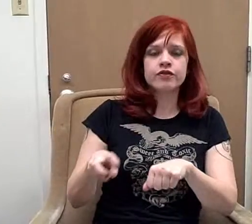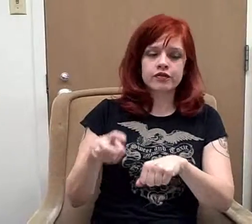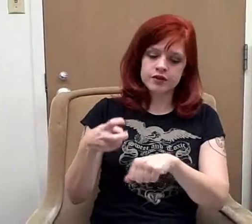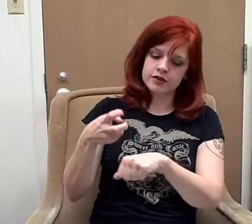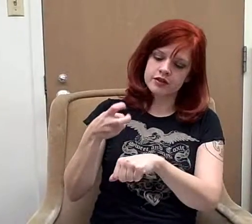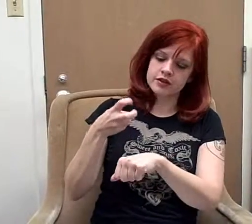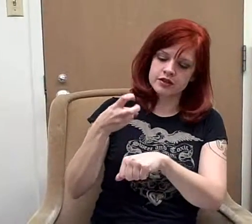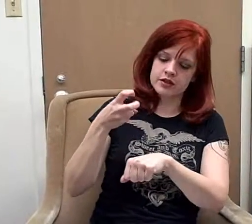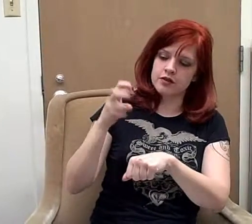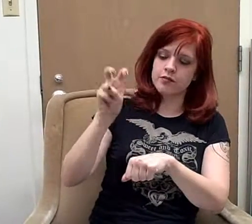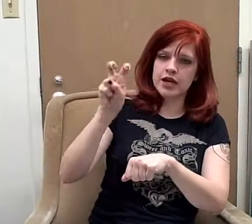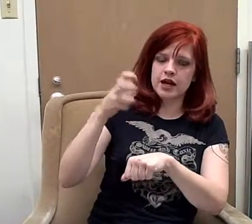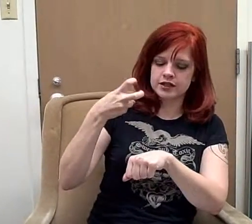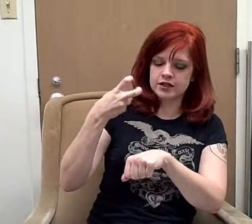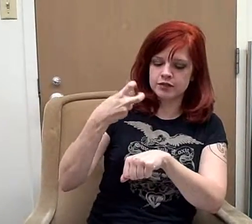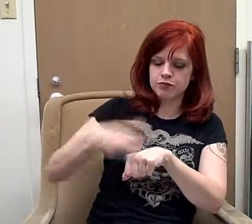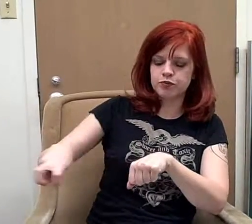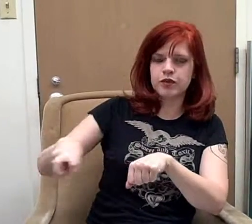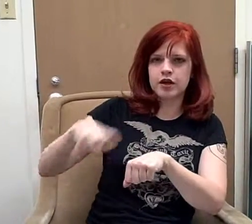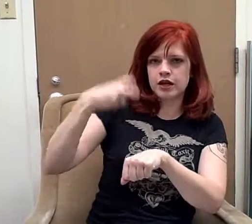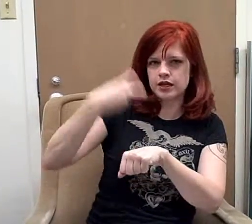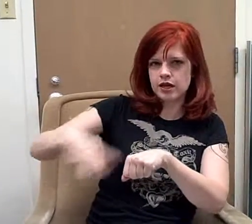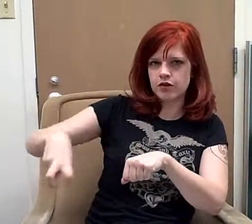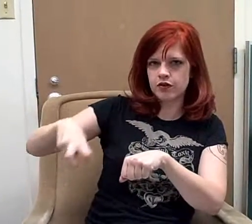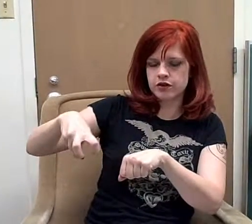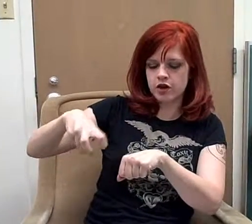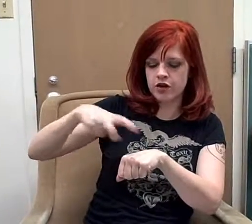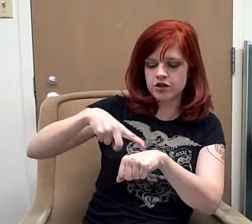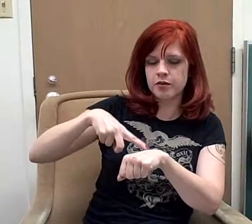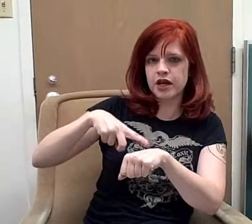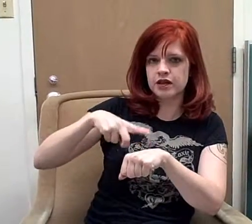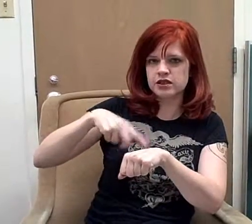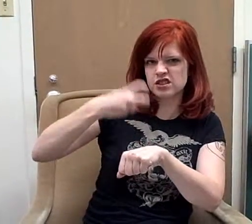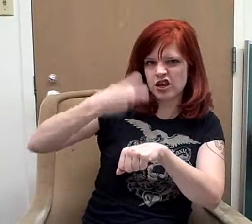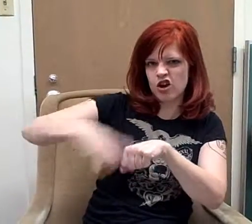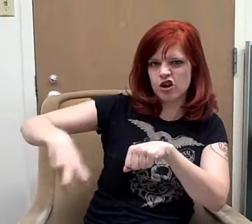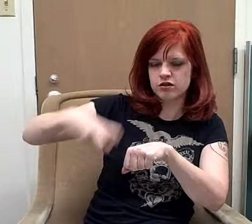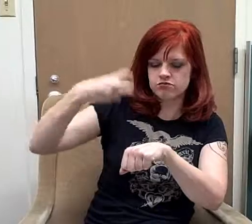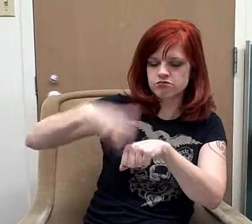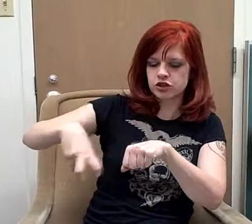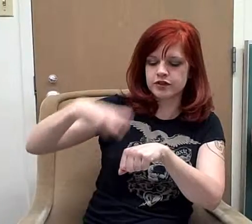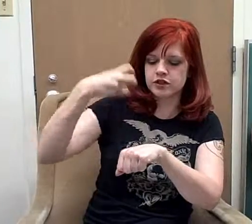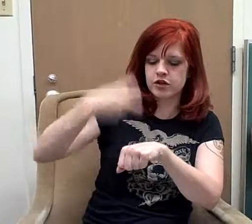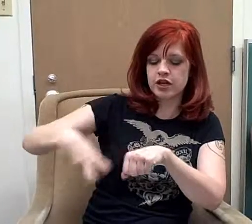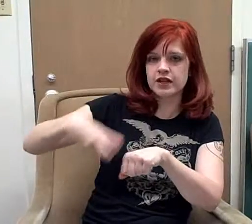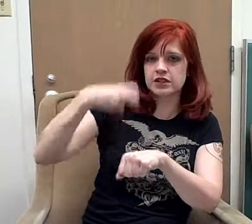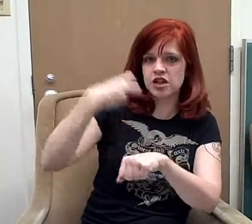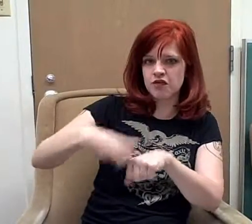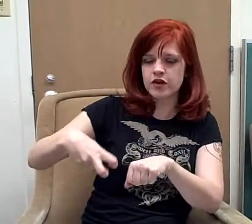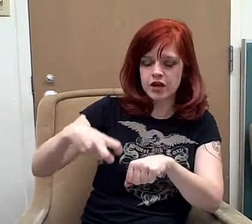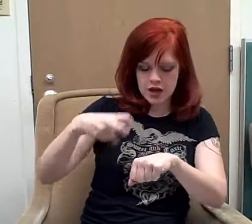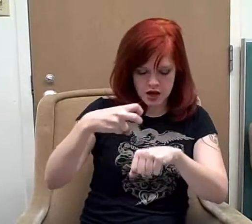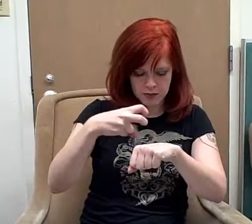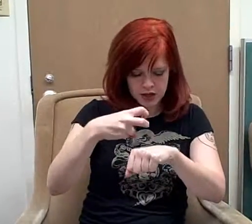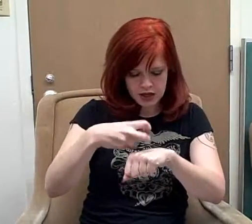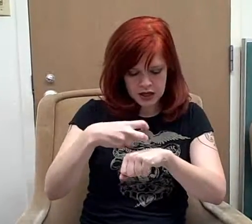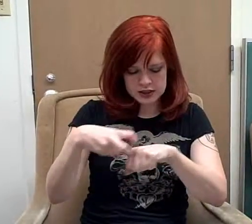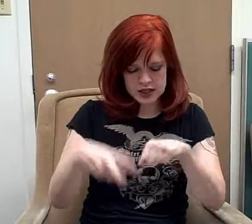Tough, the bent X's hit down on the non-dominant hand is like a hard surface, and you hit it, and that's tough. It says on